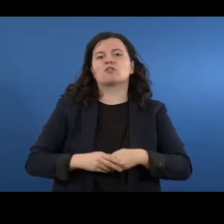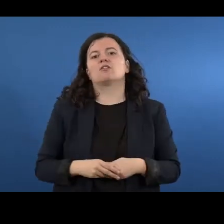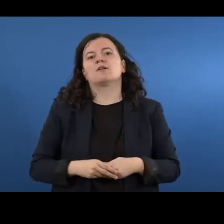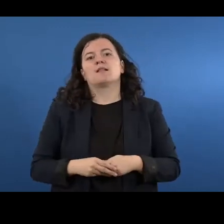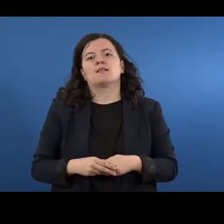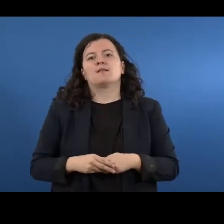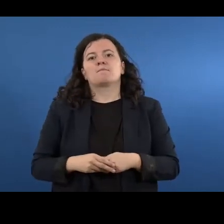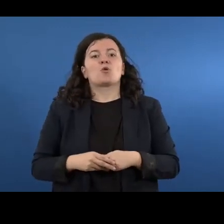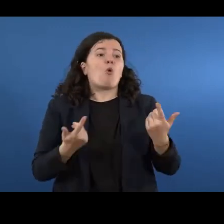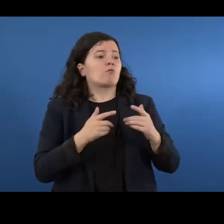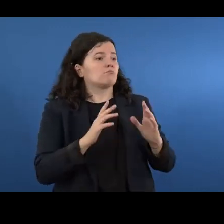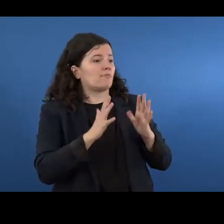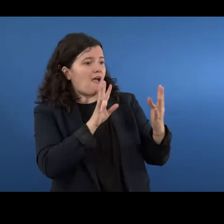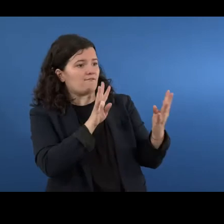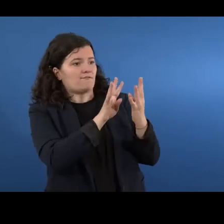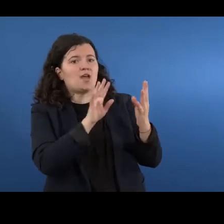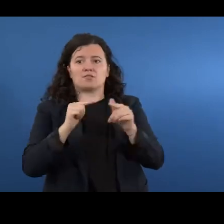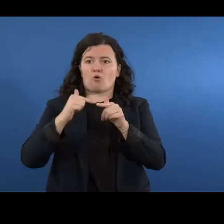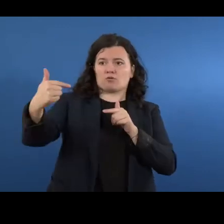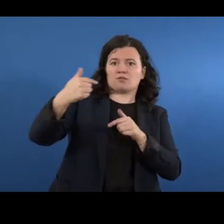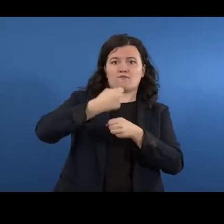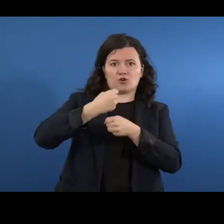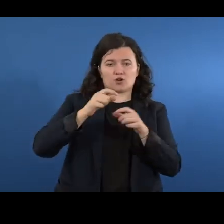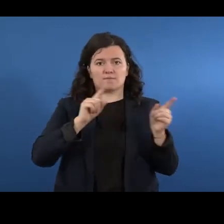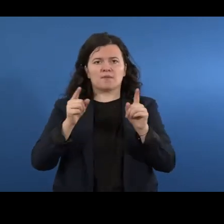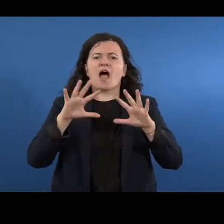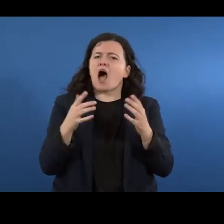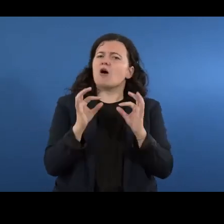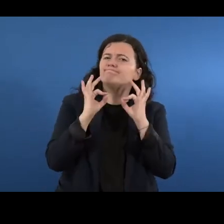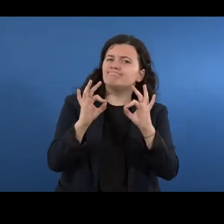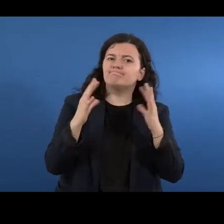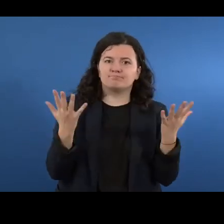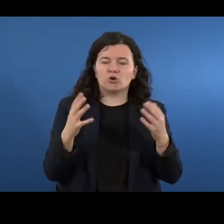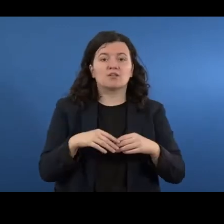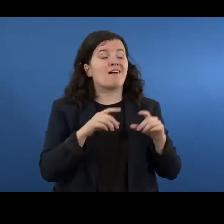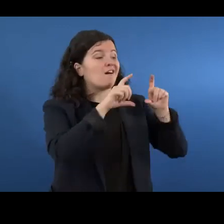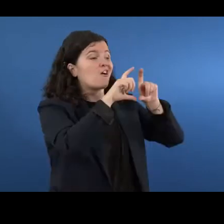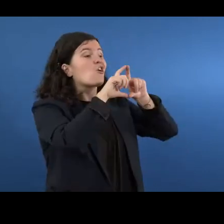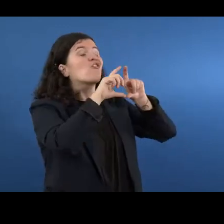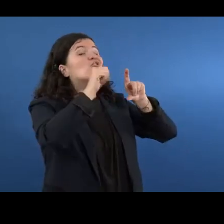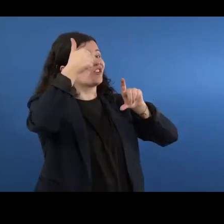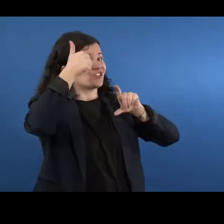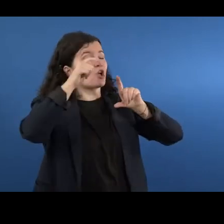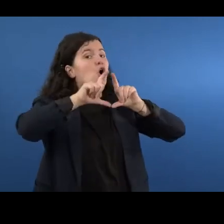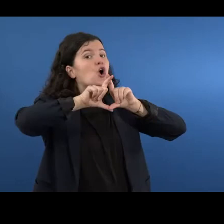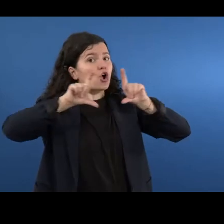to be efficient is that companies or organizations need to be